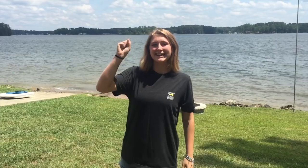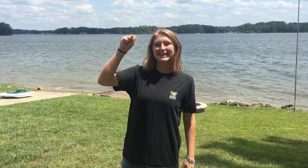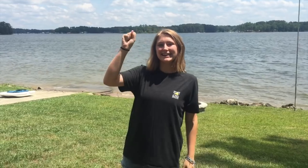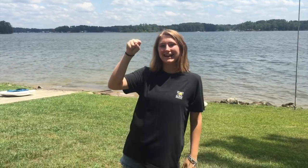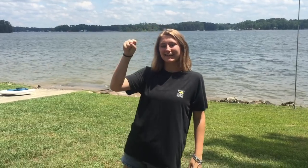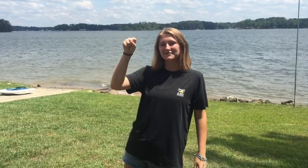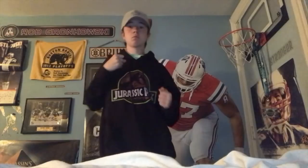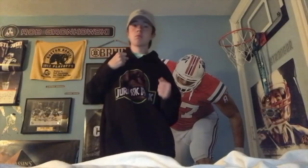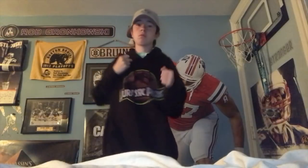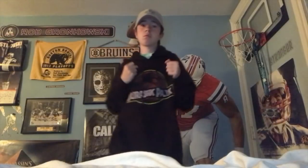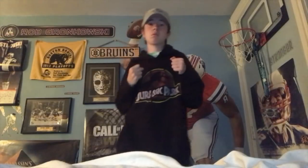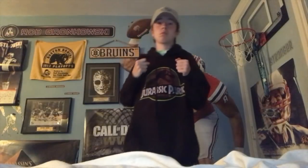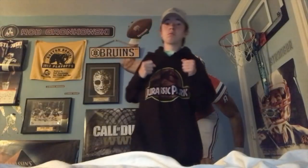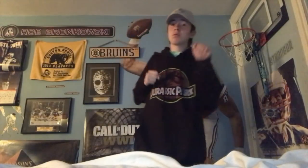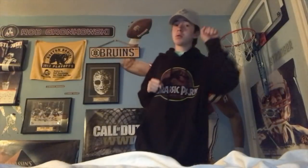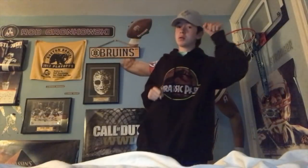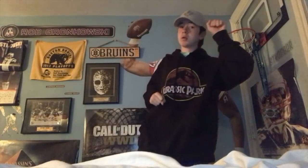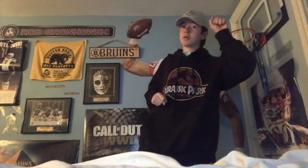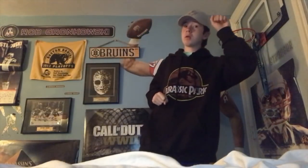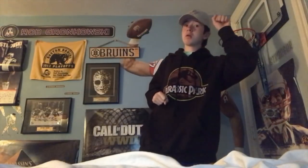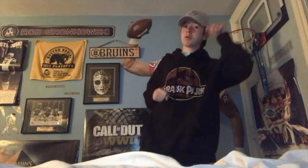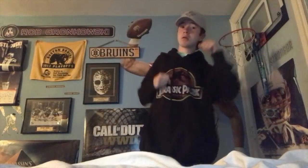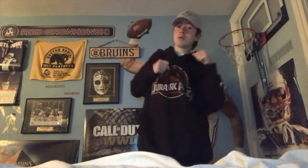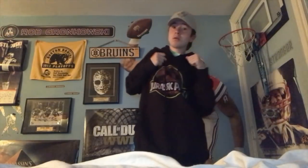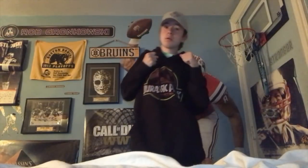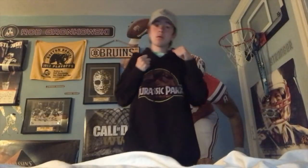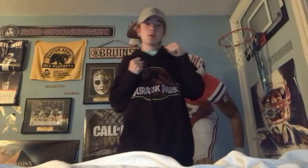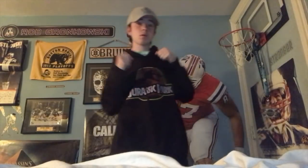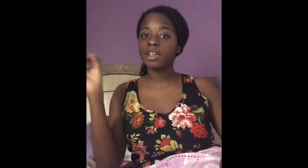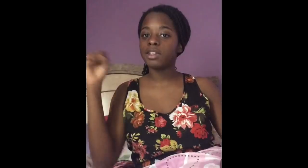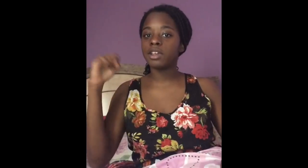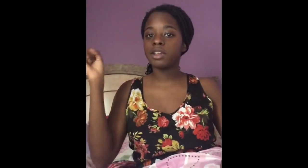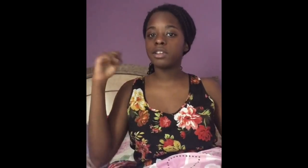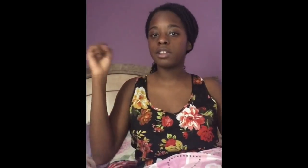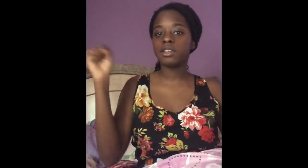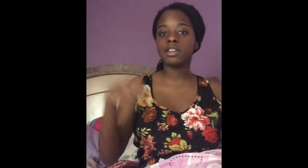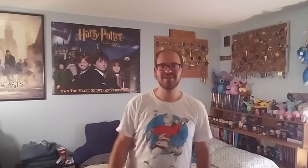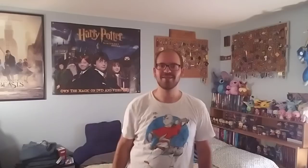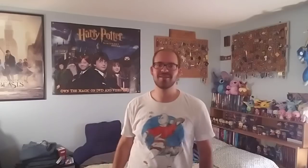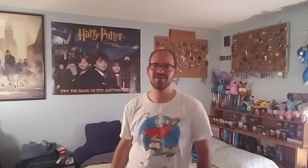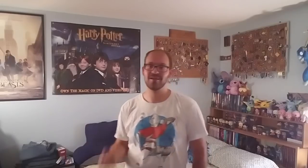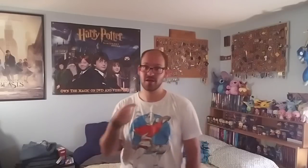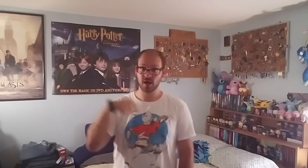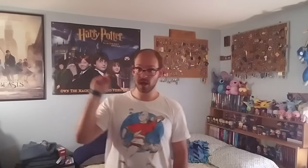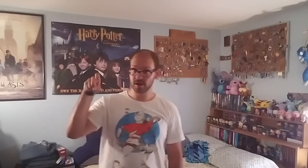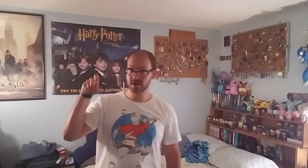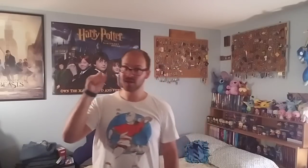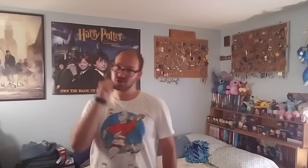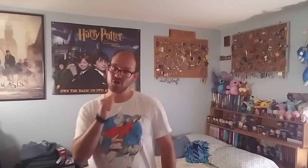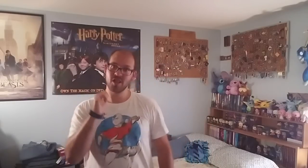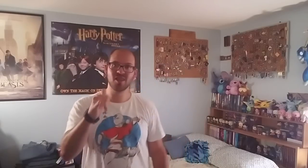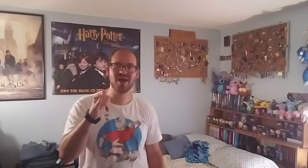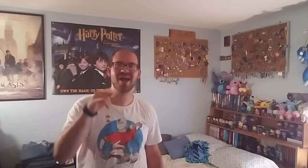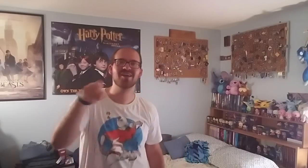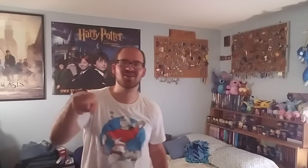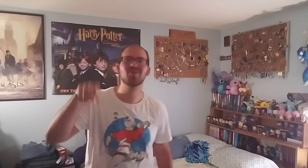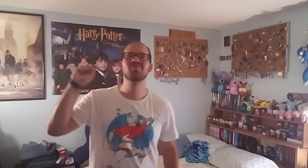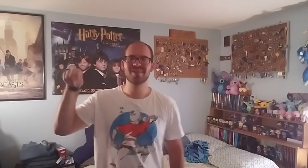yeah, yeah. Yeah, yeah, yeah. Yeah, yeah, yeah. I need a girl like you,